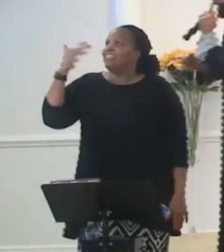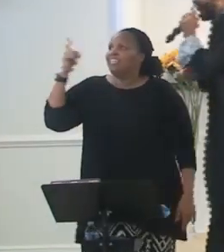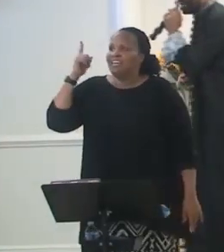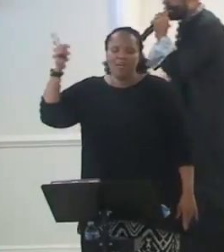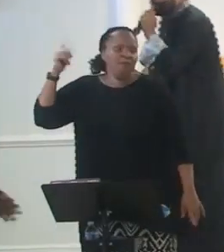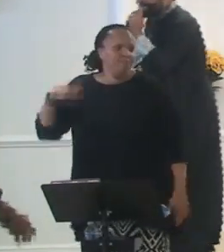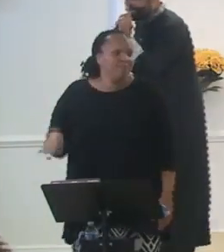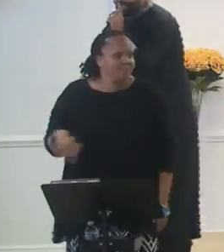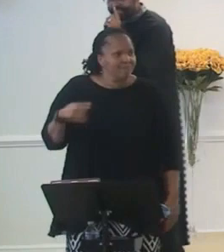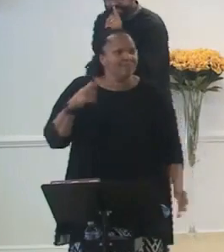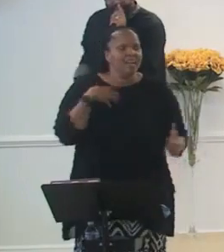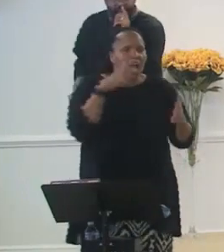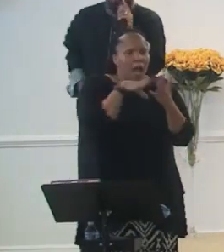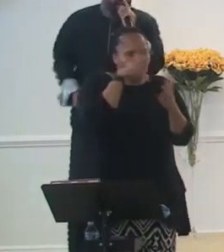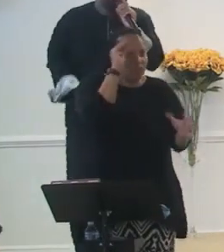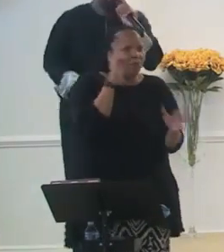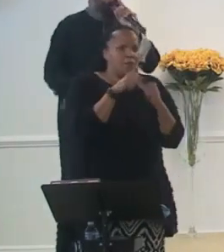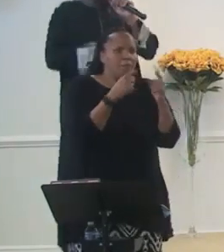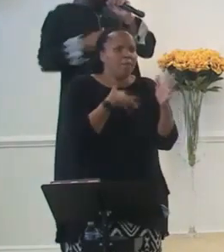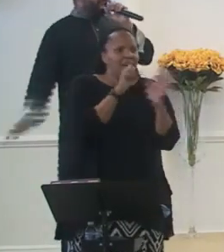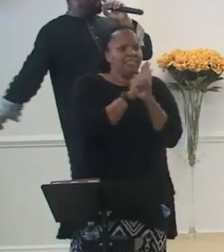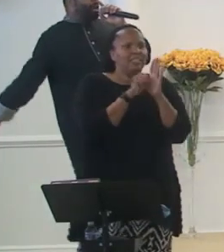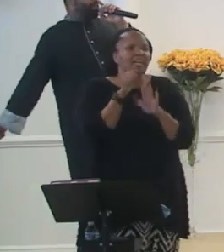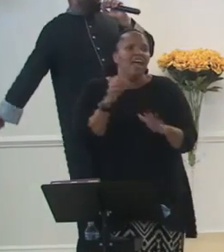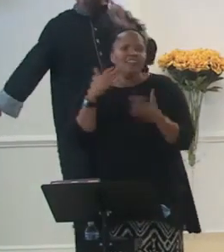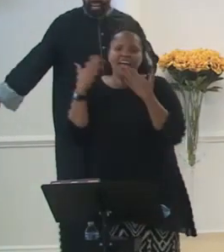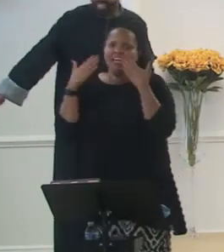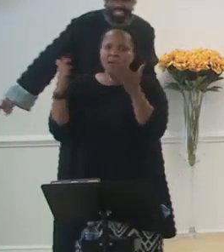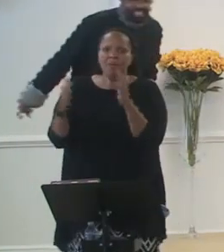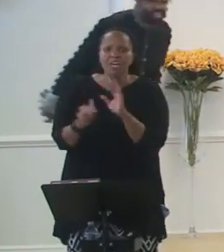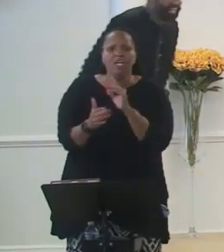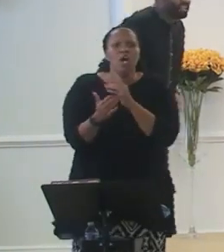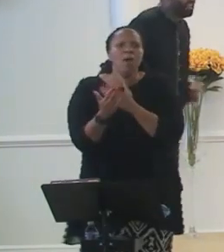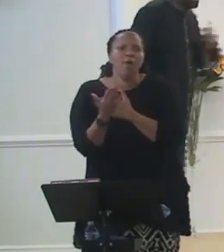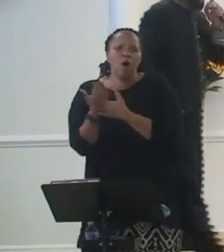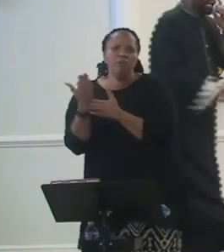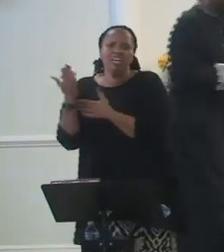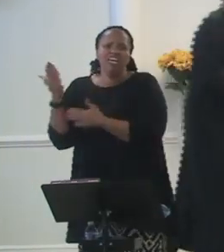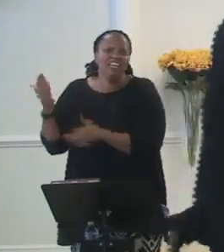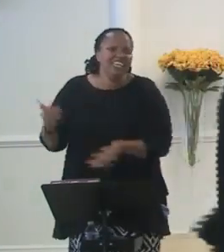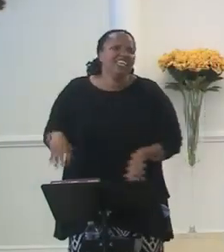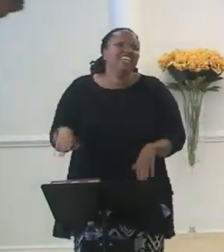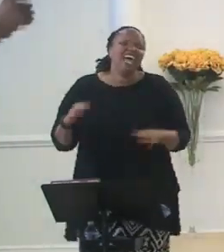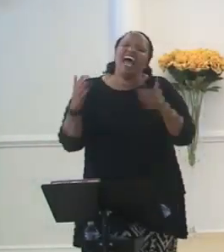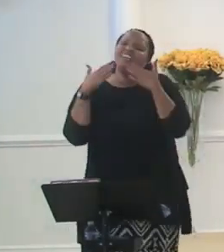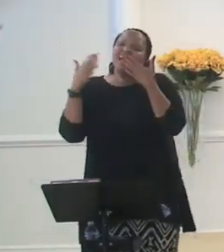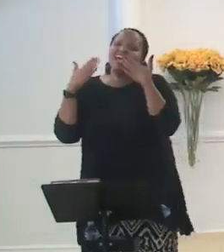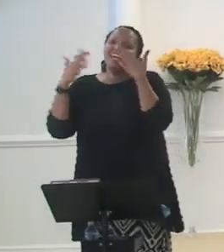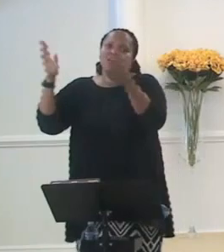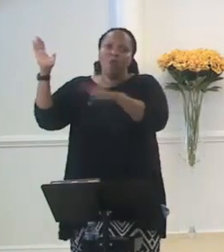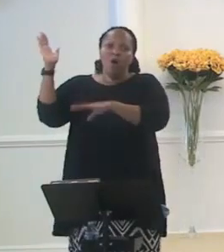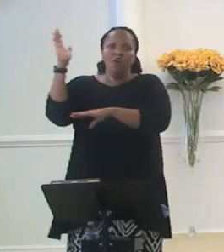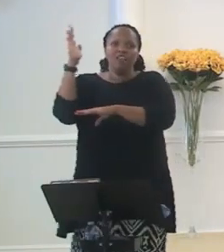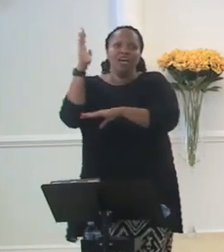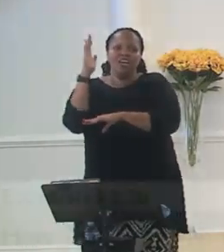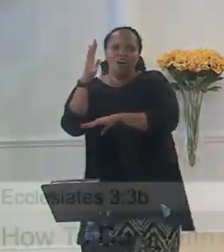feel. I'm learning how to deal with these seasons. Thank him in the morning. Thank him all day long.